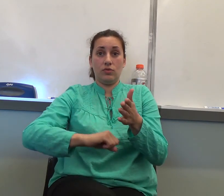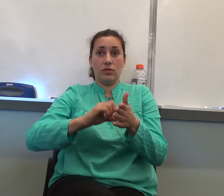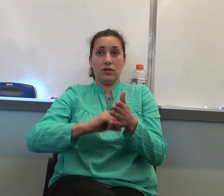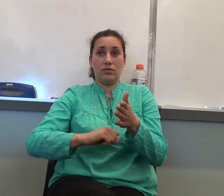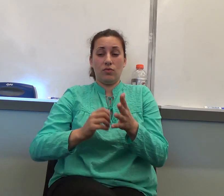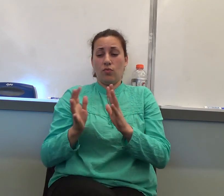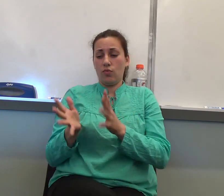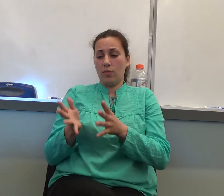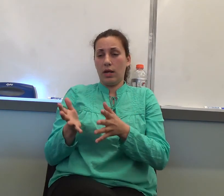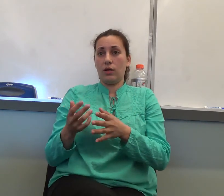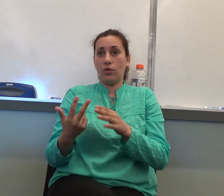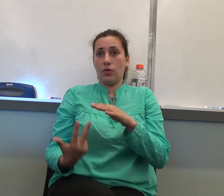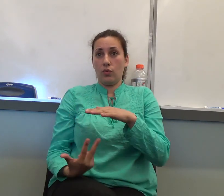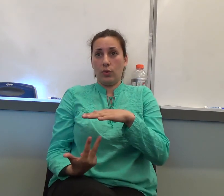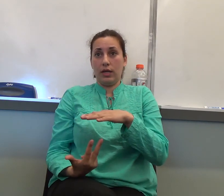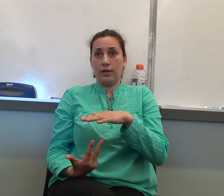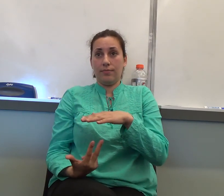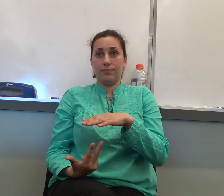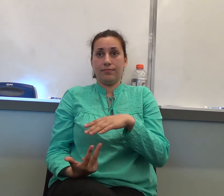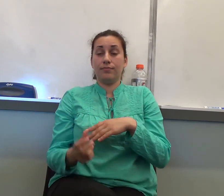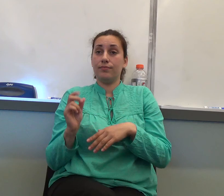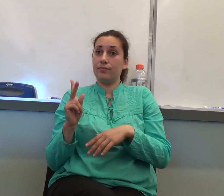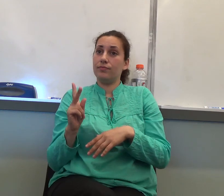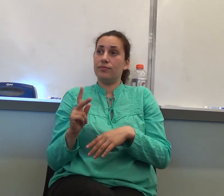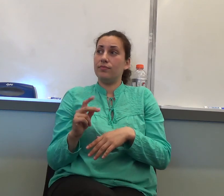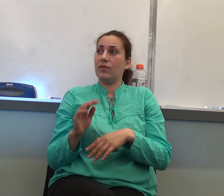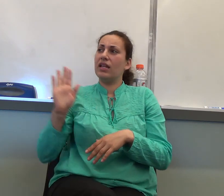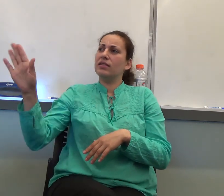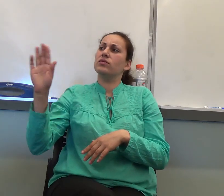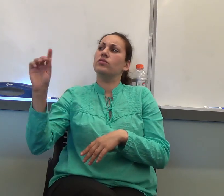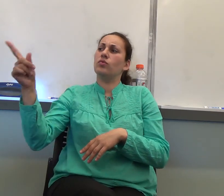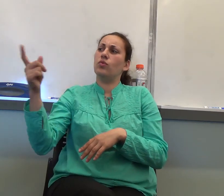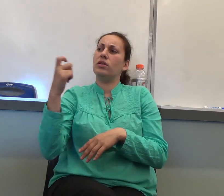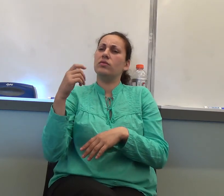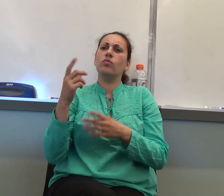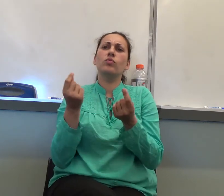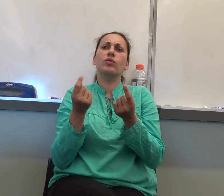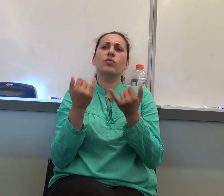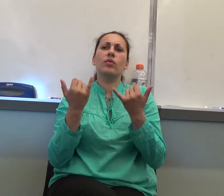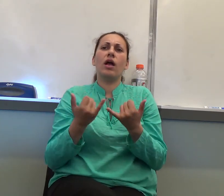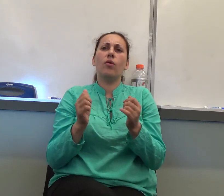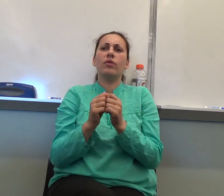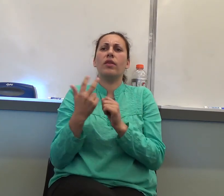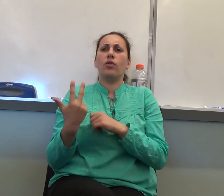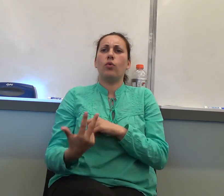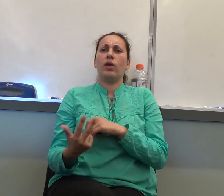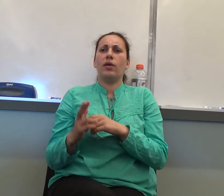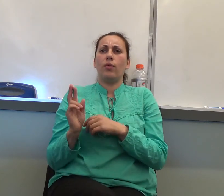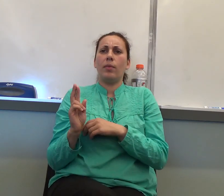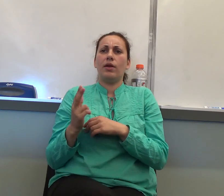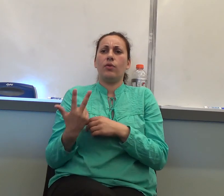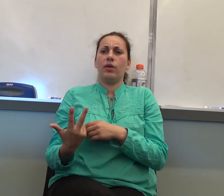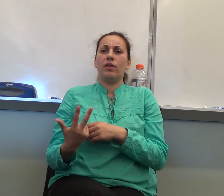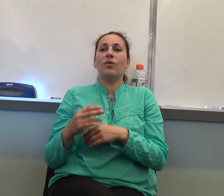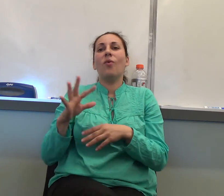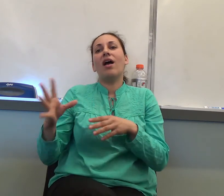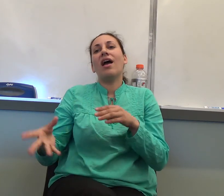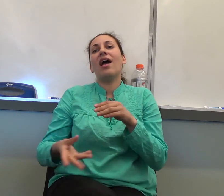of 3. And this brings up Lawrence's question. What do you do now? What you do is you put more zeros on the dividend. So it looks like